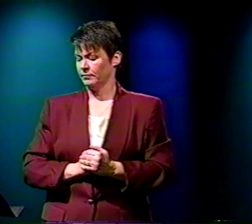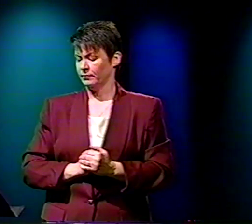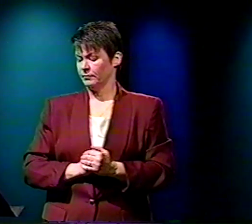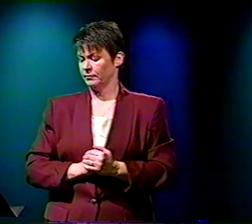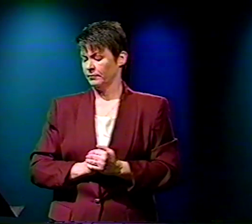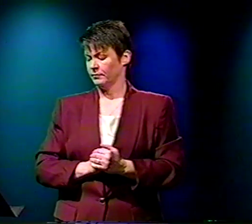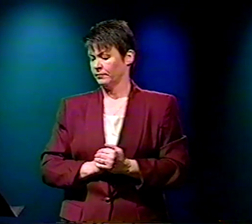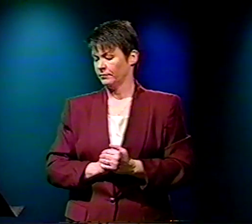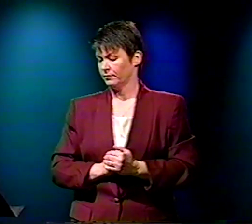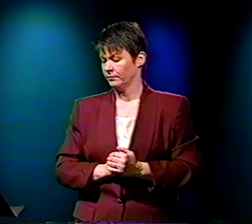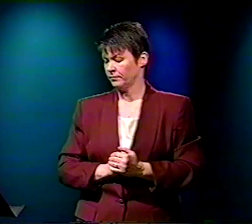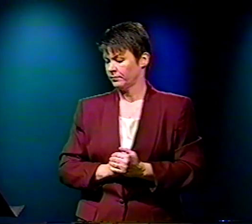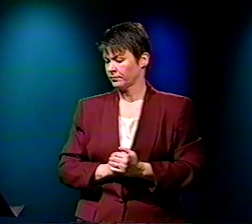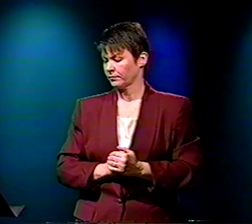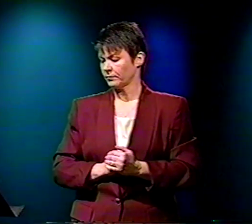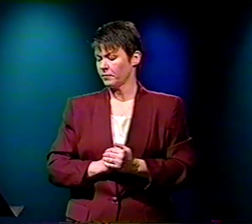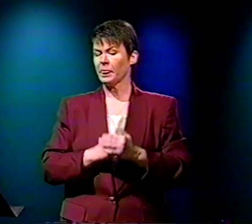are equally valid and needed.